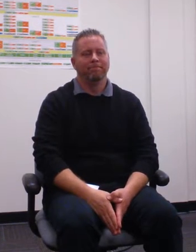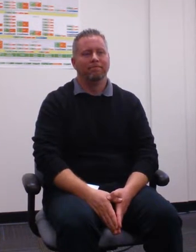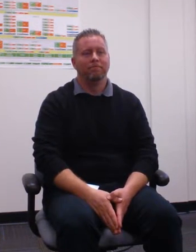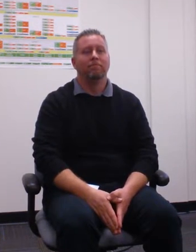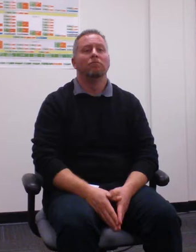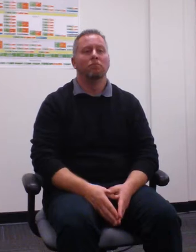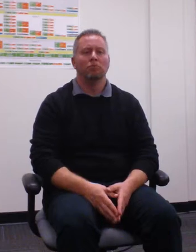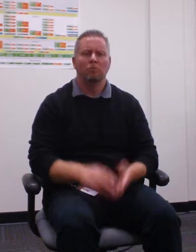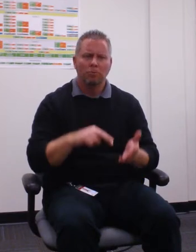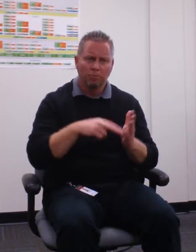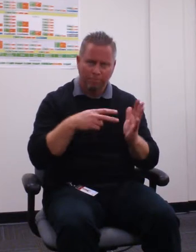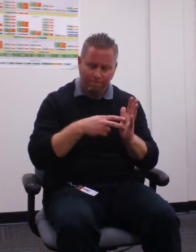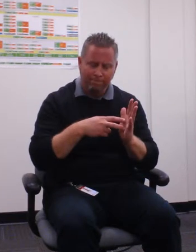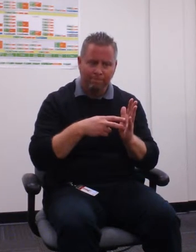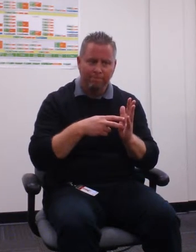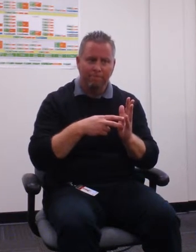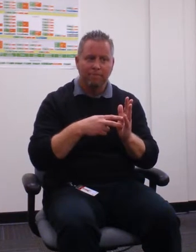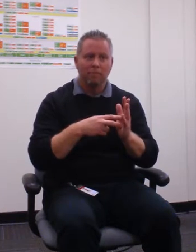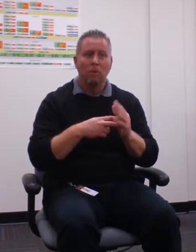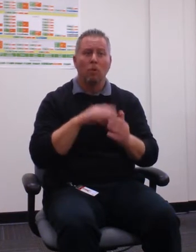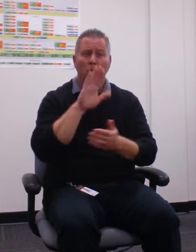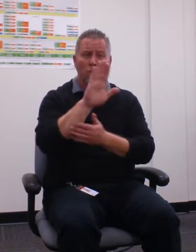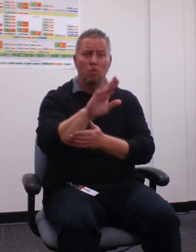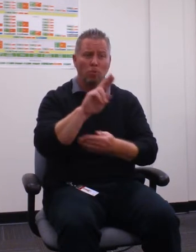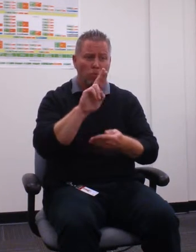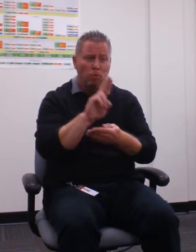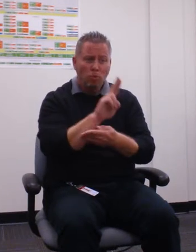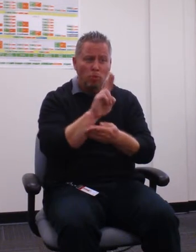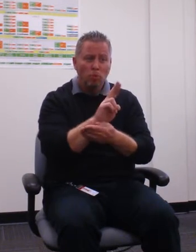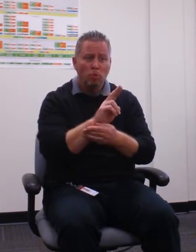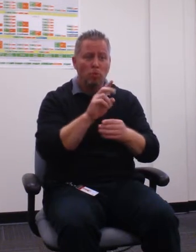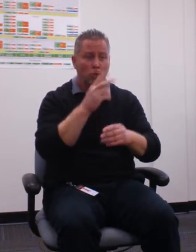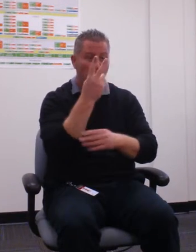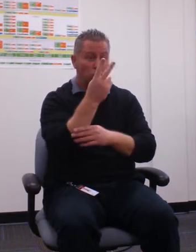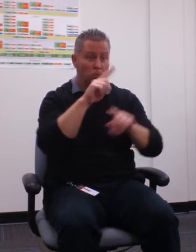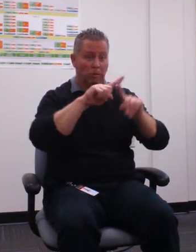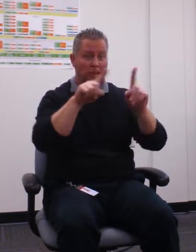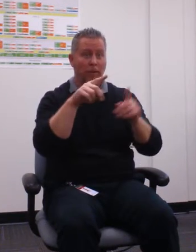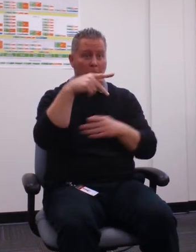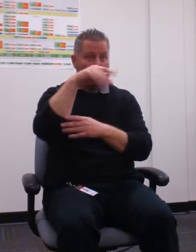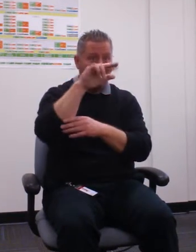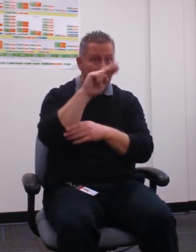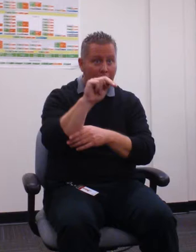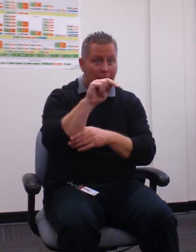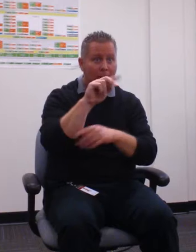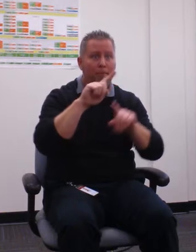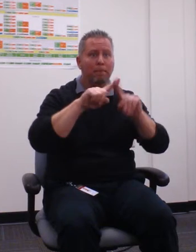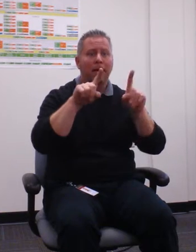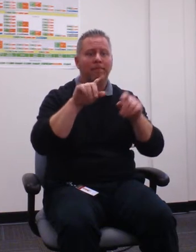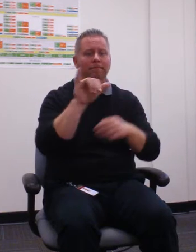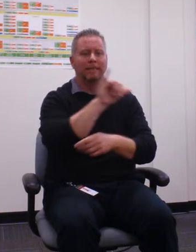So in other words, you would have just used two different pins, but you would have done the same